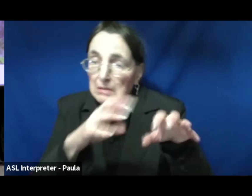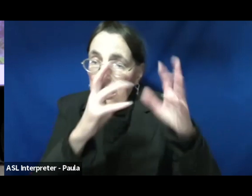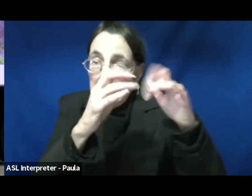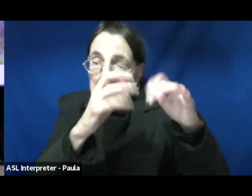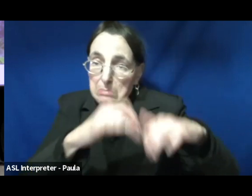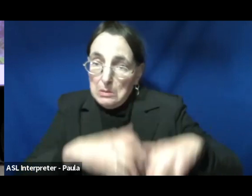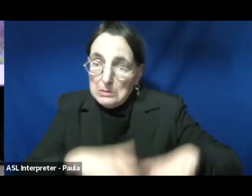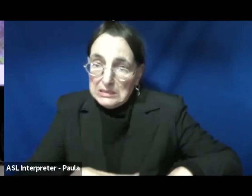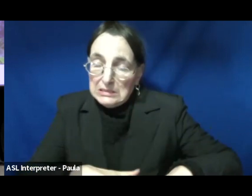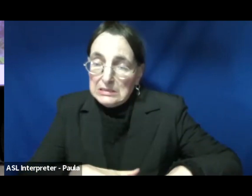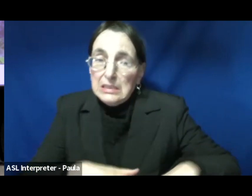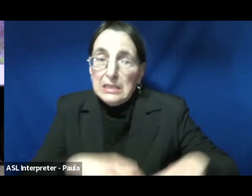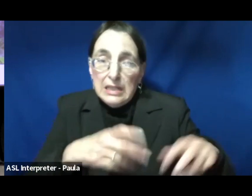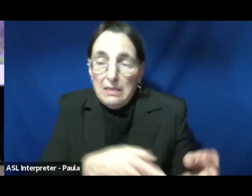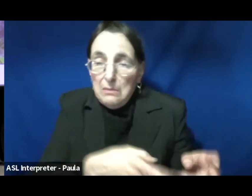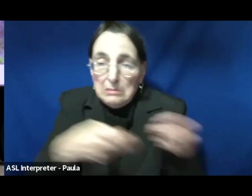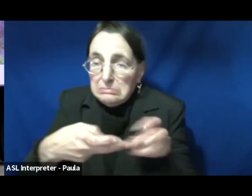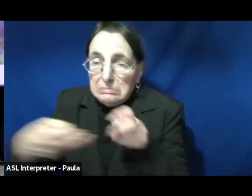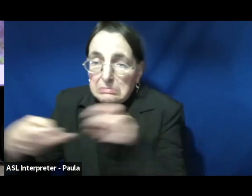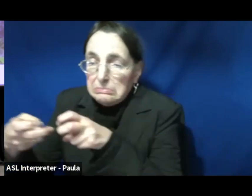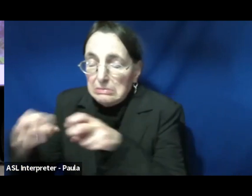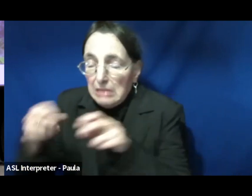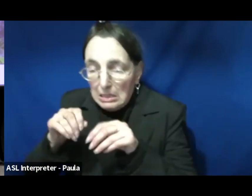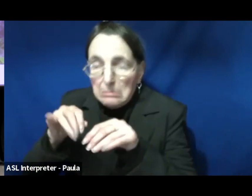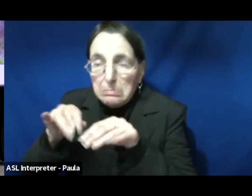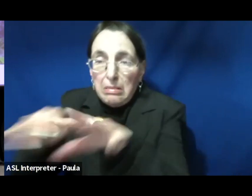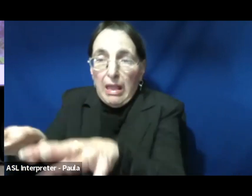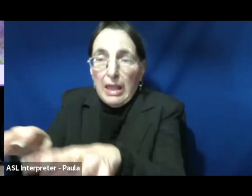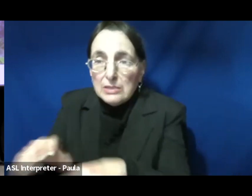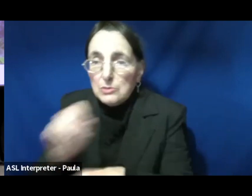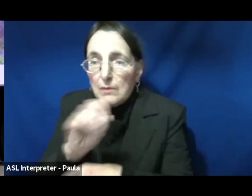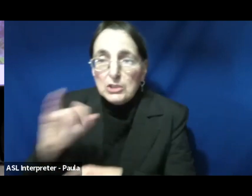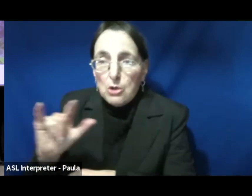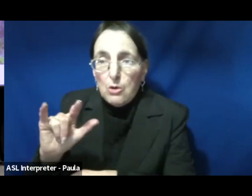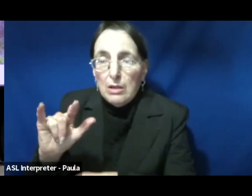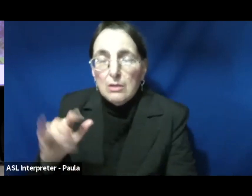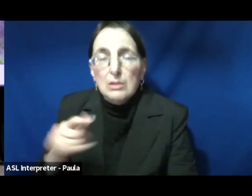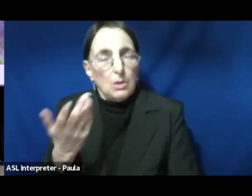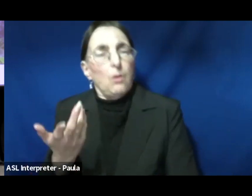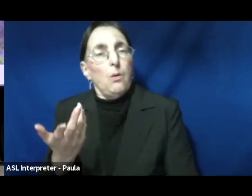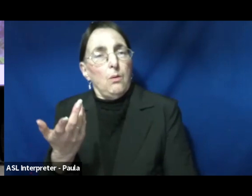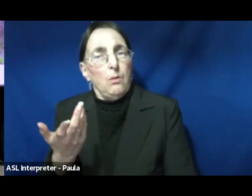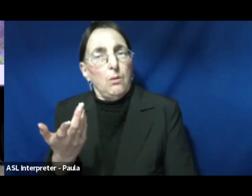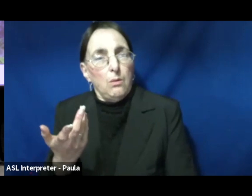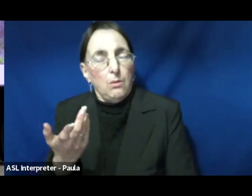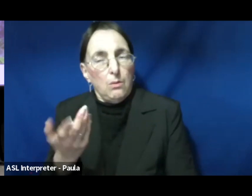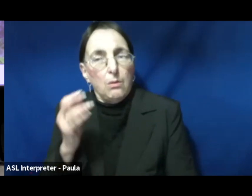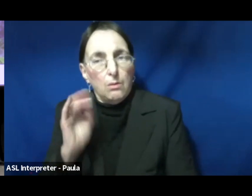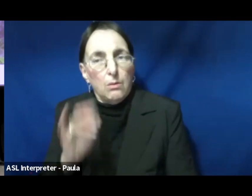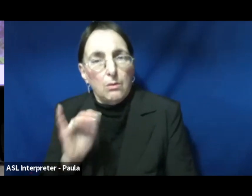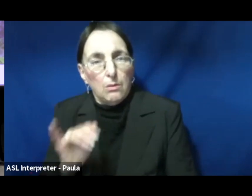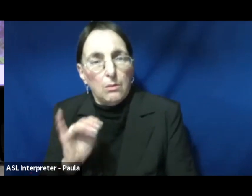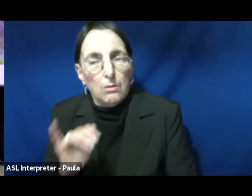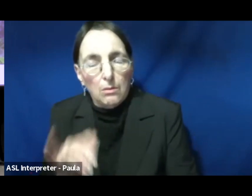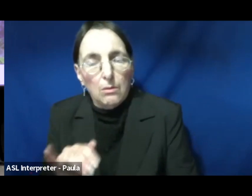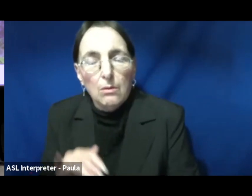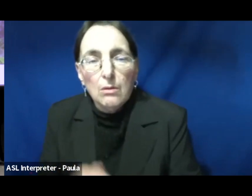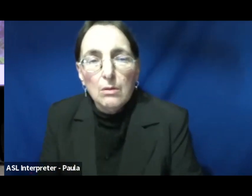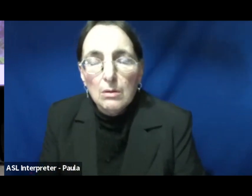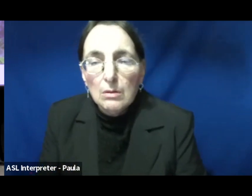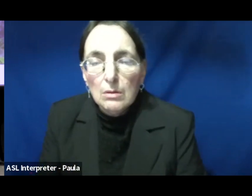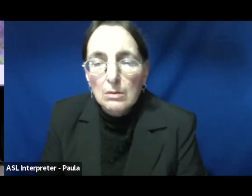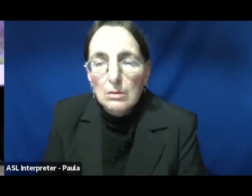and apply it to the soil. I'm like, okay, this sounds like compost in my head. Well, why are you burning it? And he